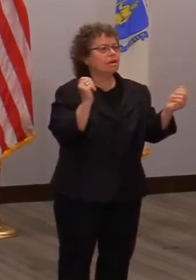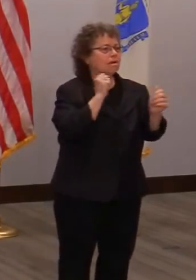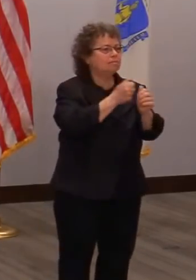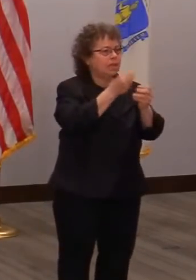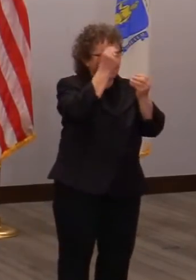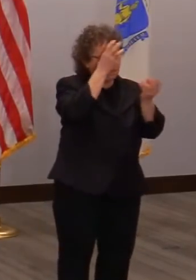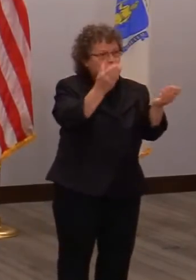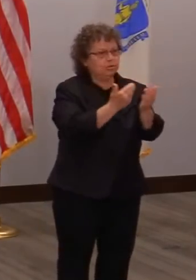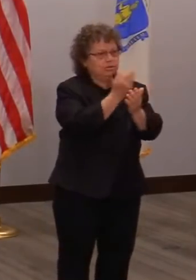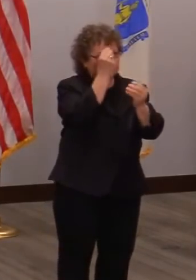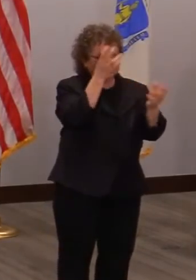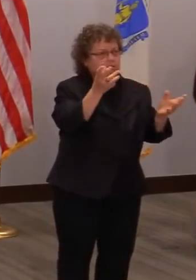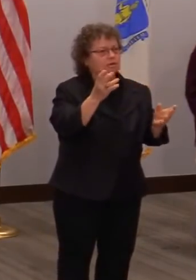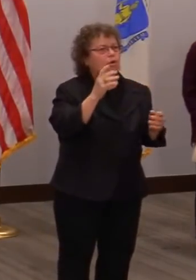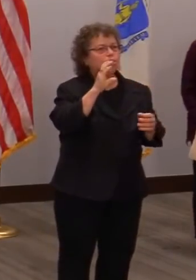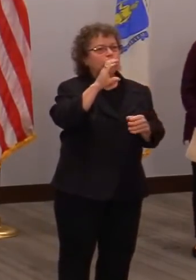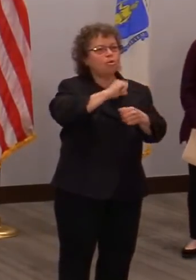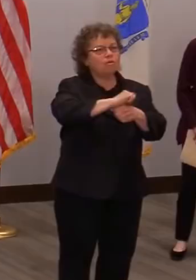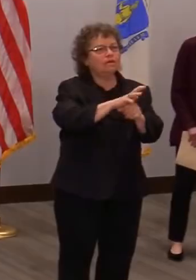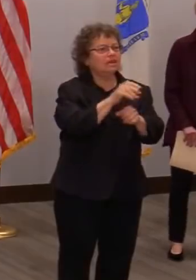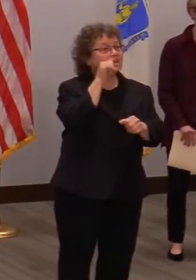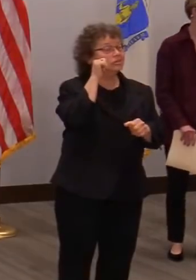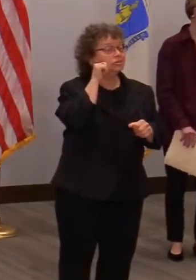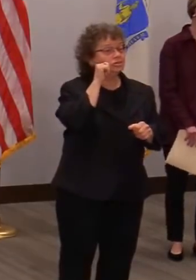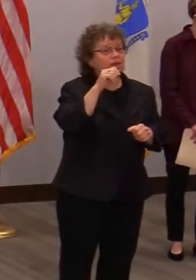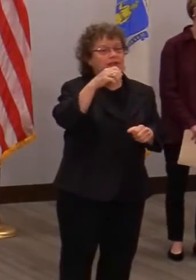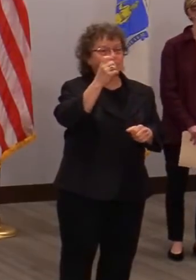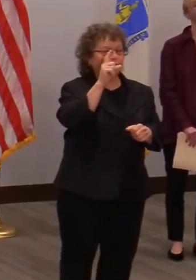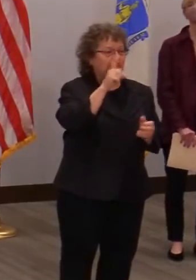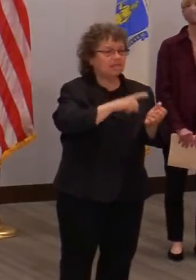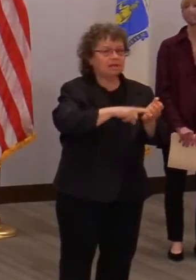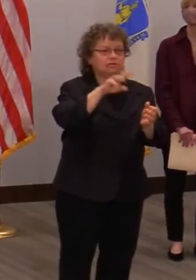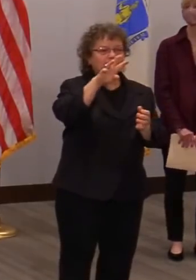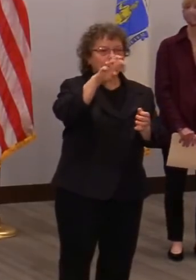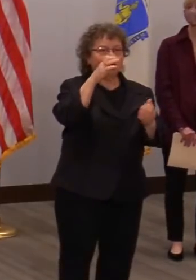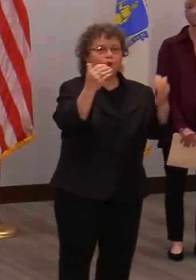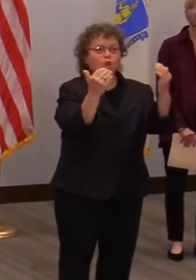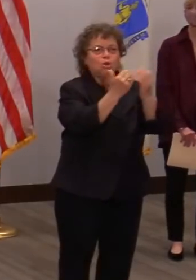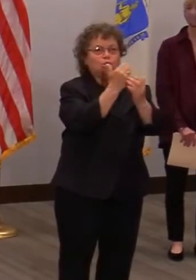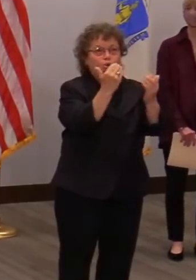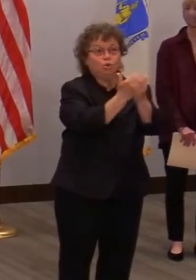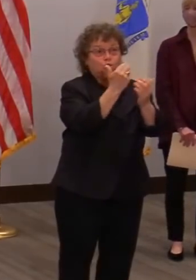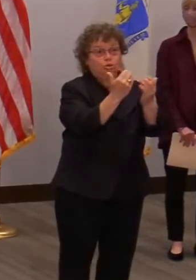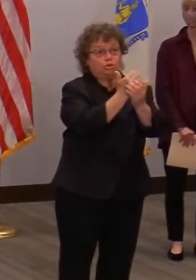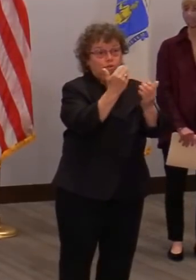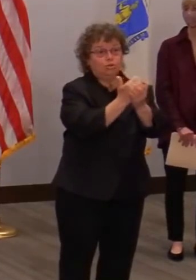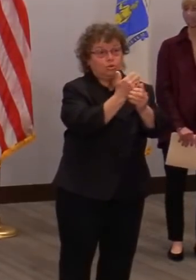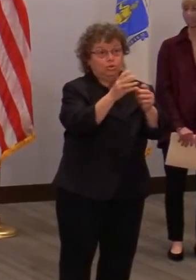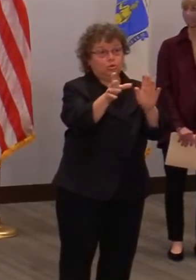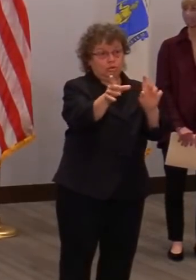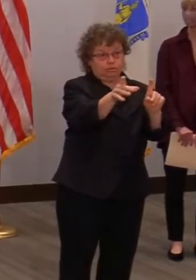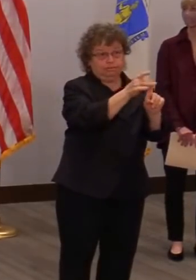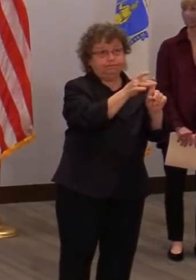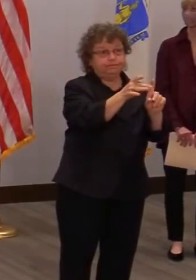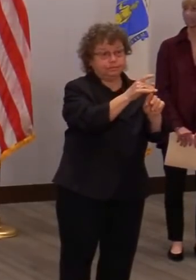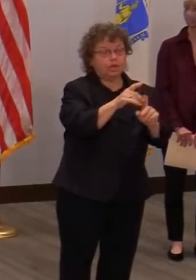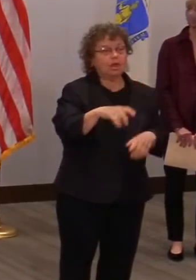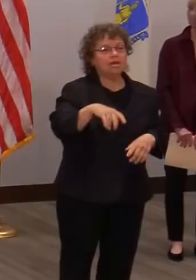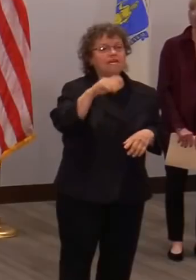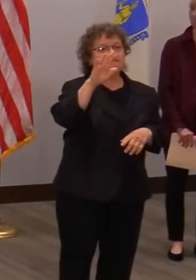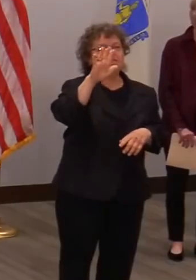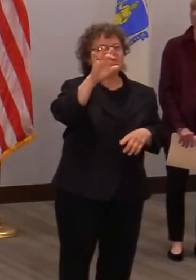data. Yesterday, the Department of Public Health reported 1,400 new cases on about 58,000